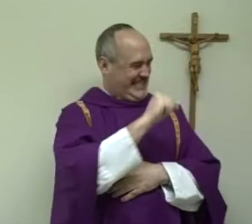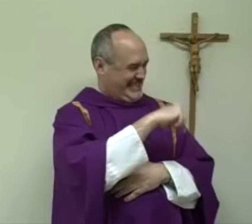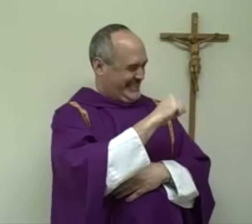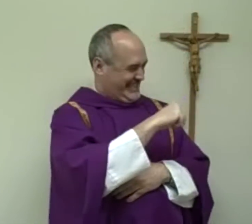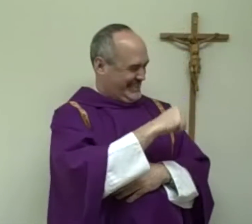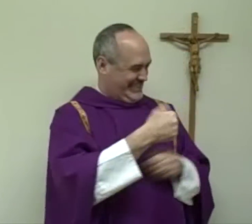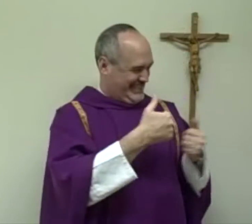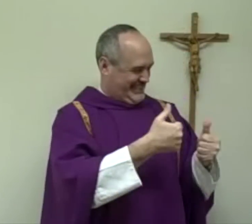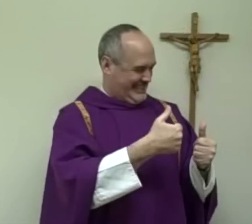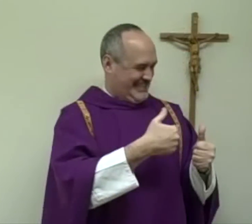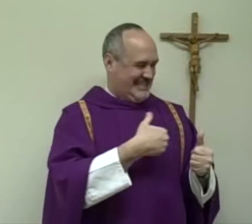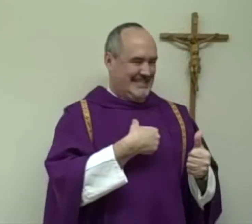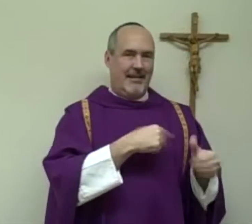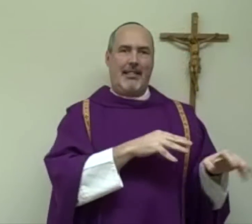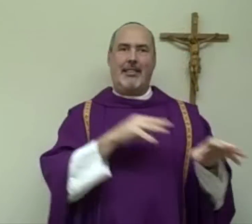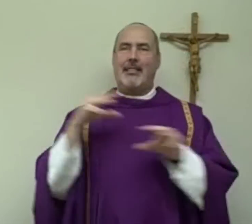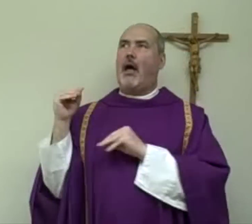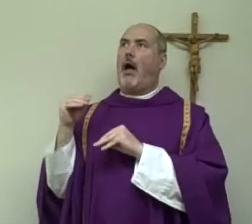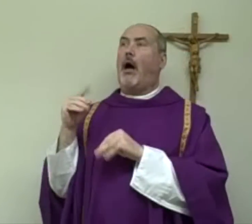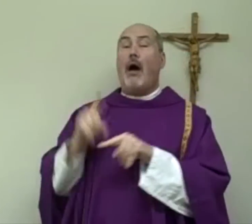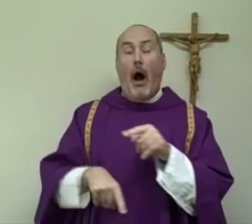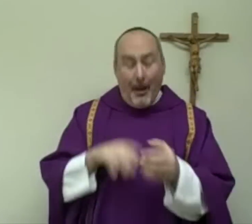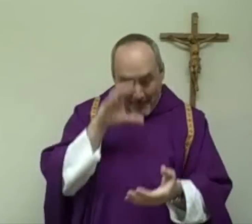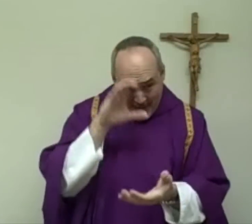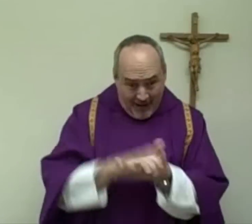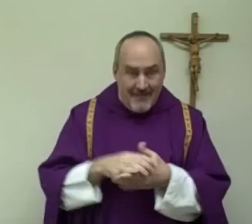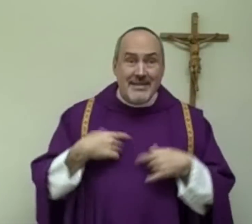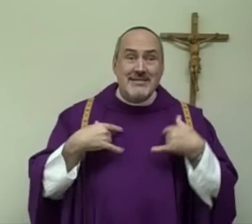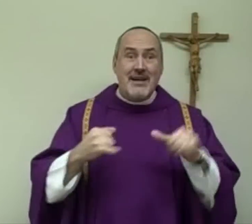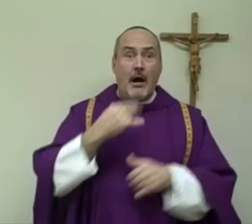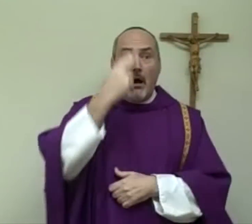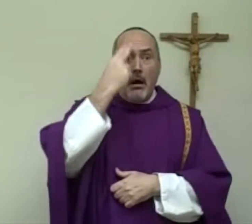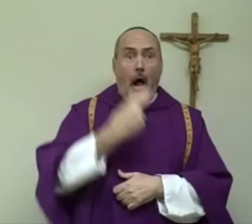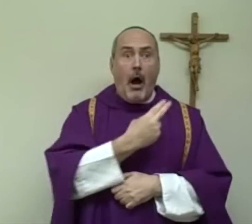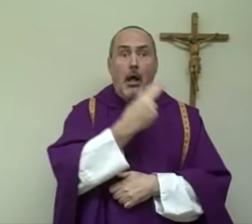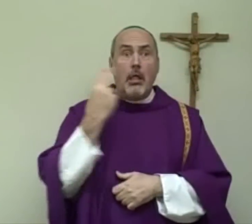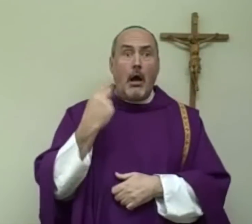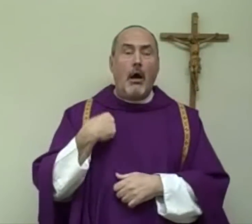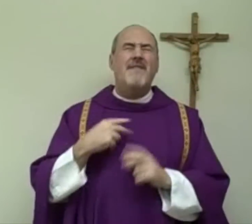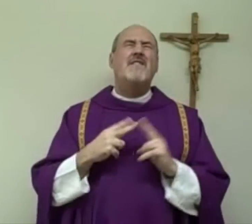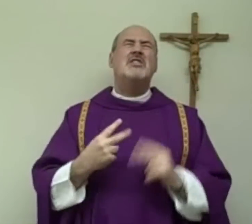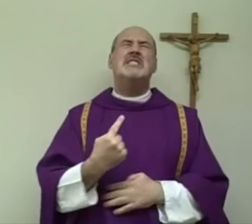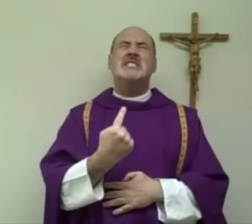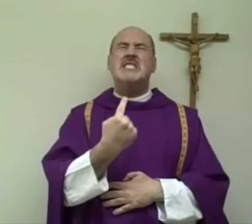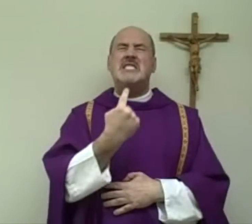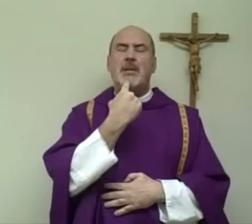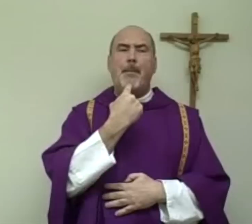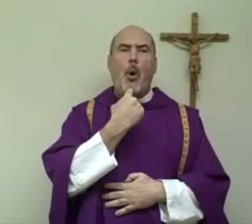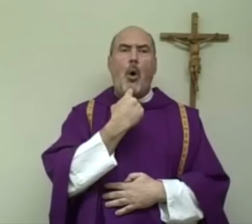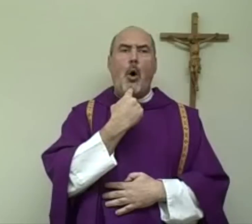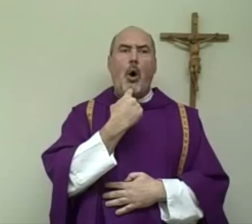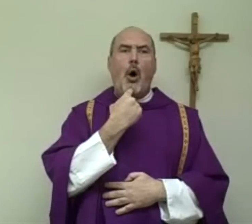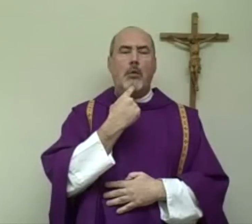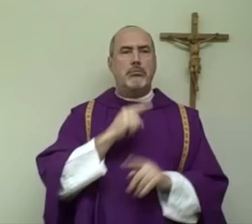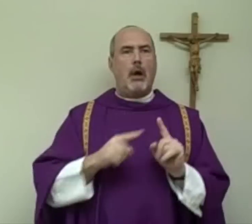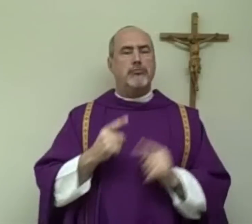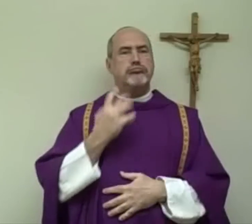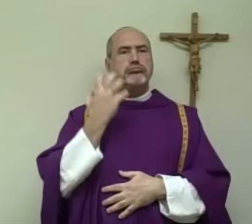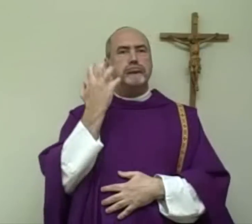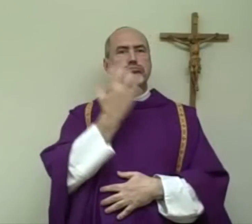you on Sunday." And I said, "Yes, you will." And I left. And I couldn't believe that I was still Catholic. I was